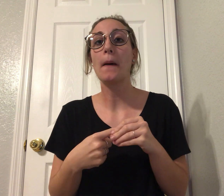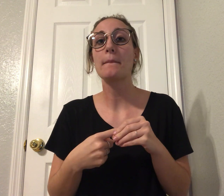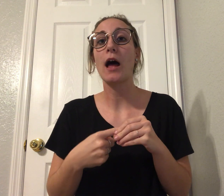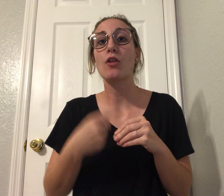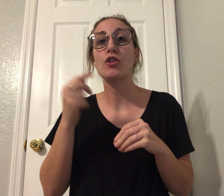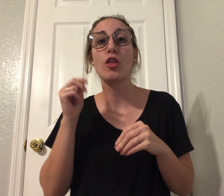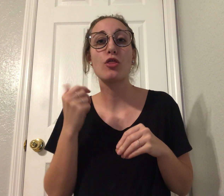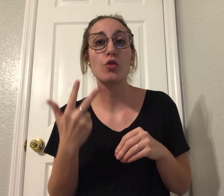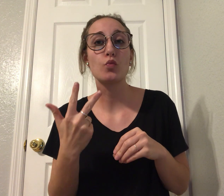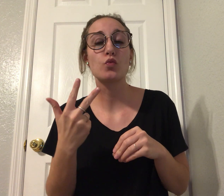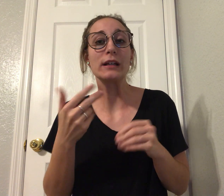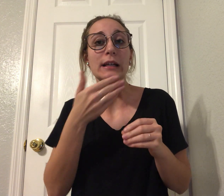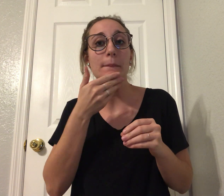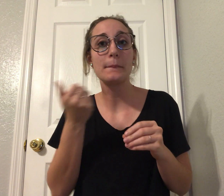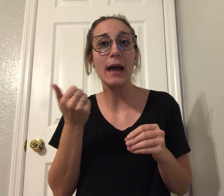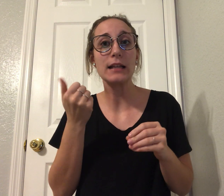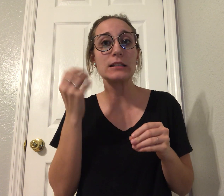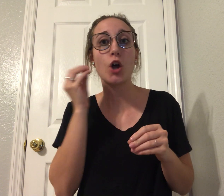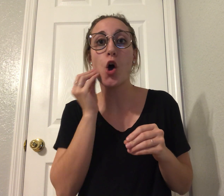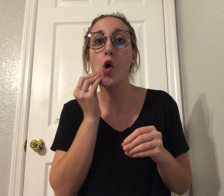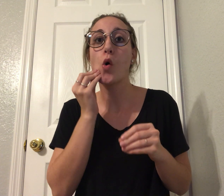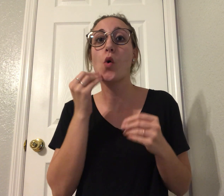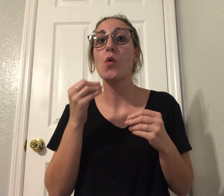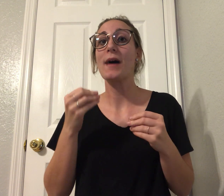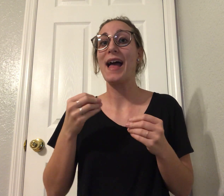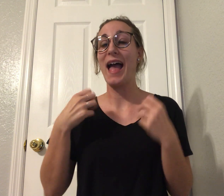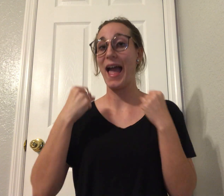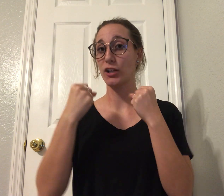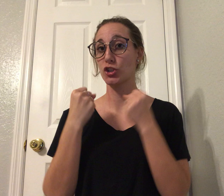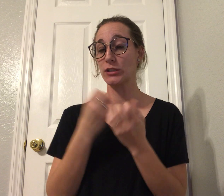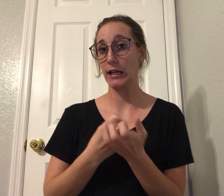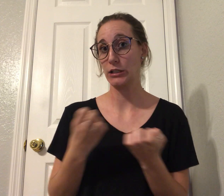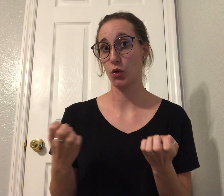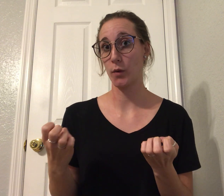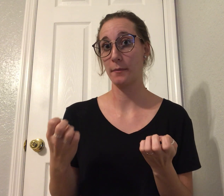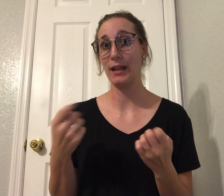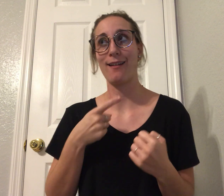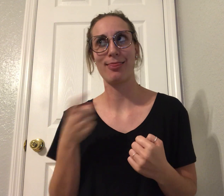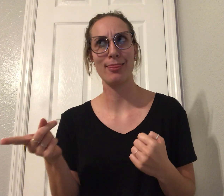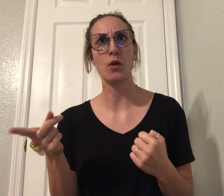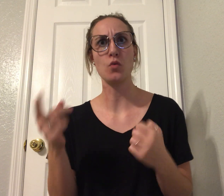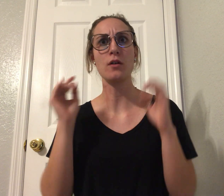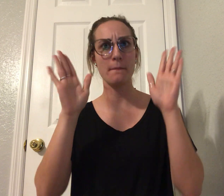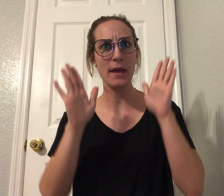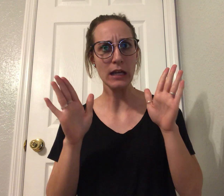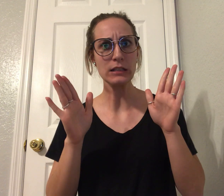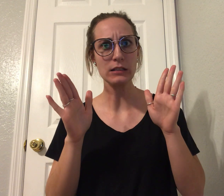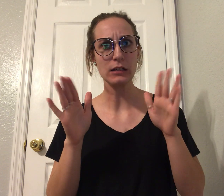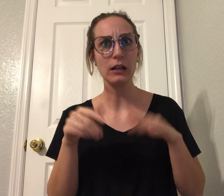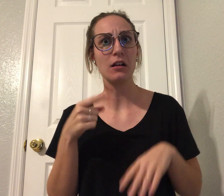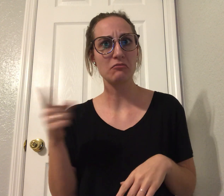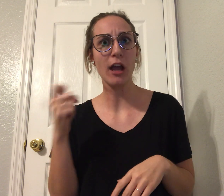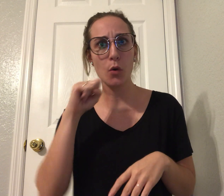at-home pieces of exercise equipment. And they were amazing, I have to admit. They were cool. And they were